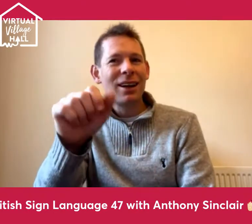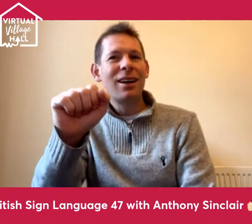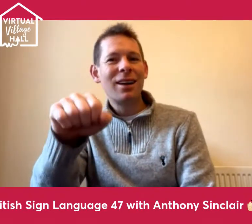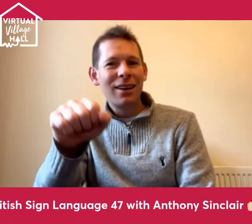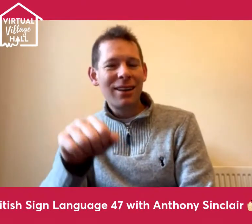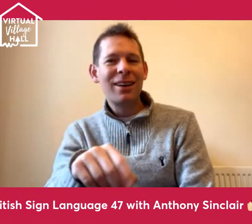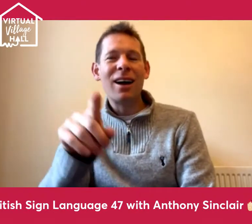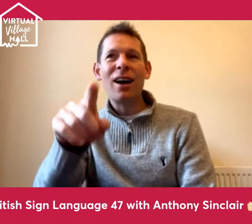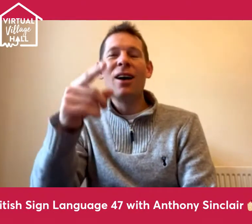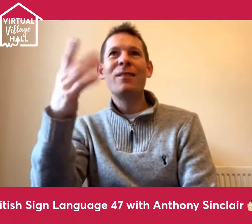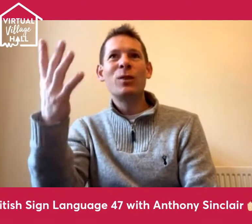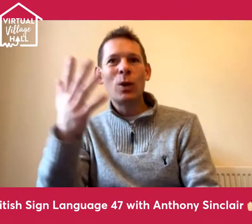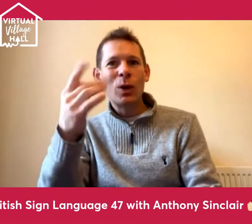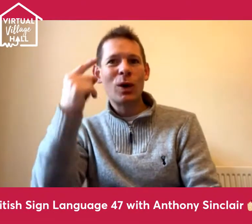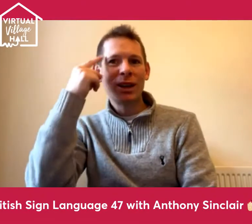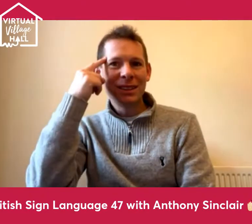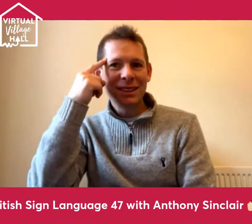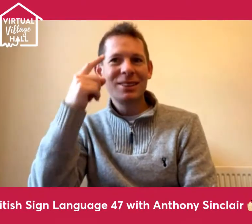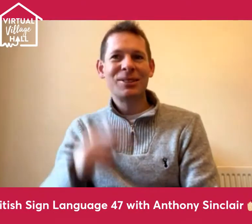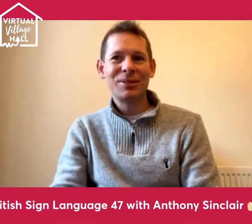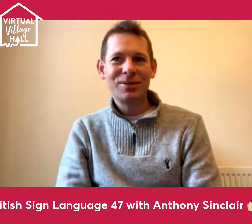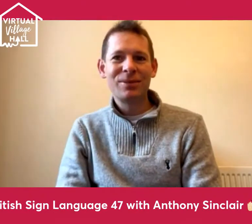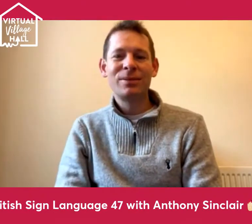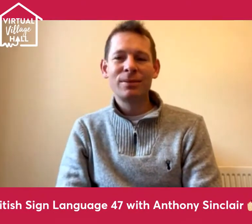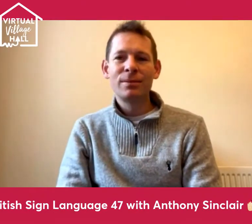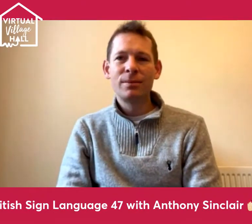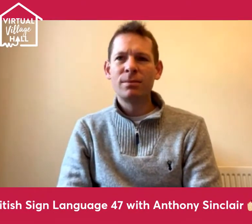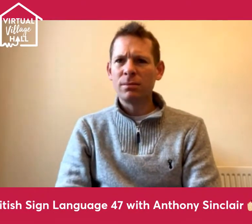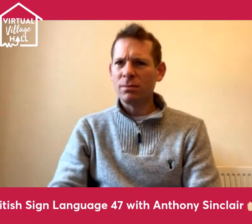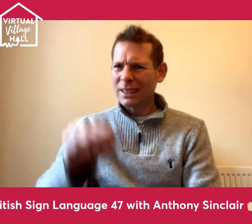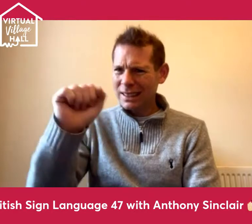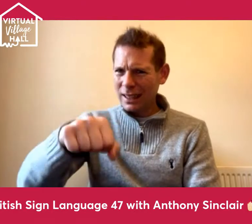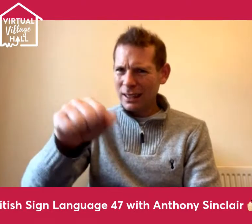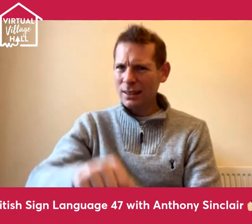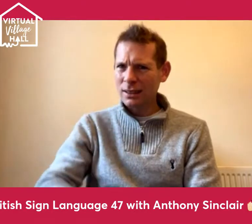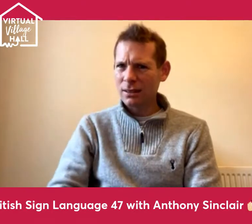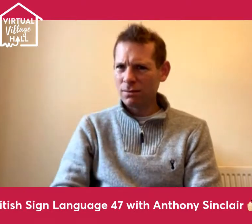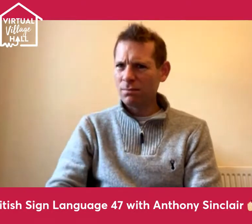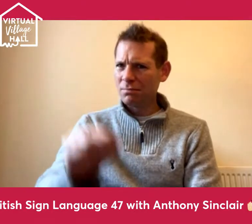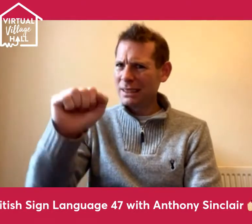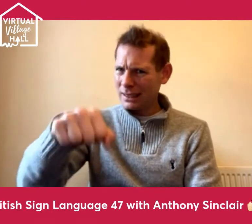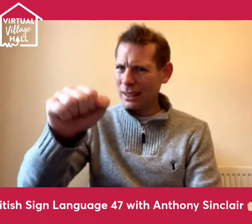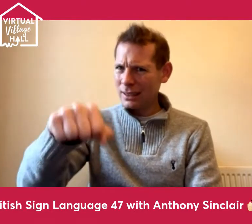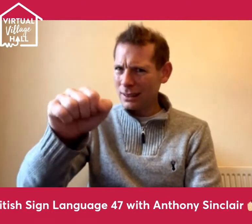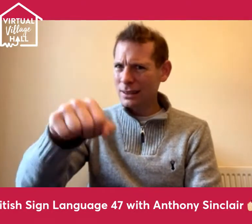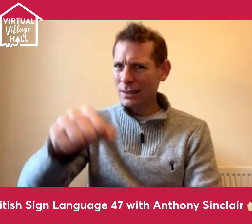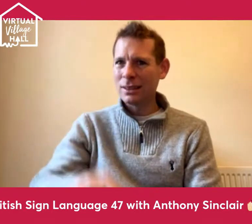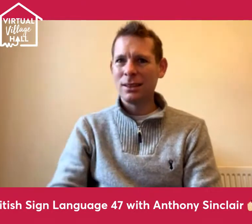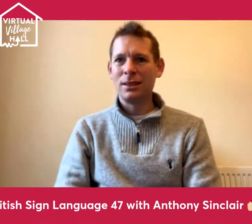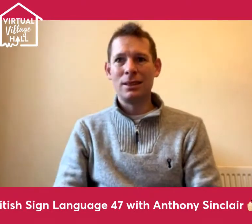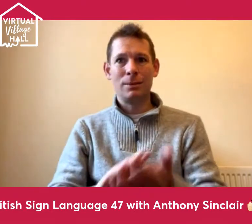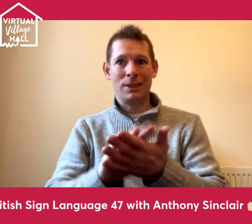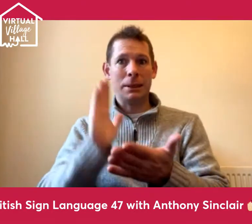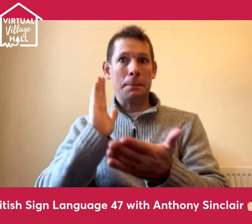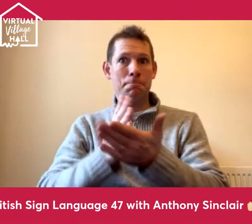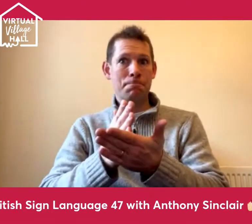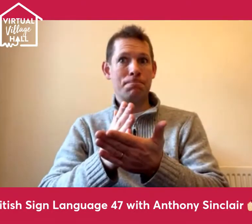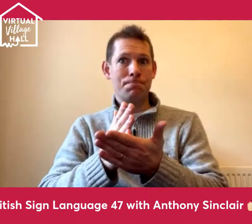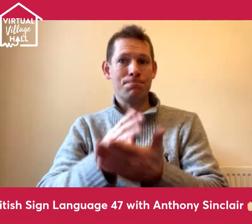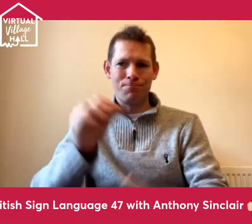So it's not quite a definite yes, but it's a nearly yes. And that is a definite yes. So that